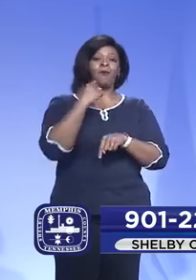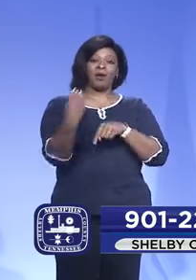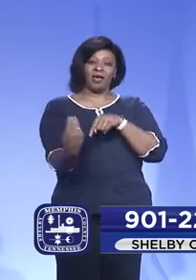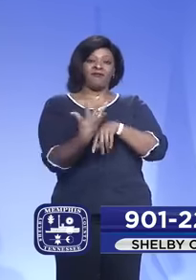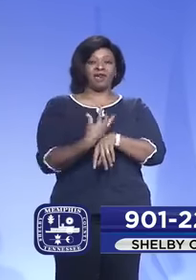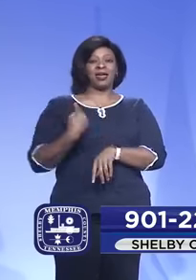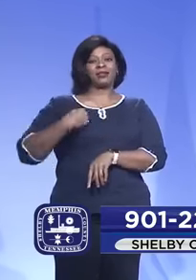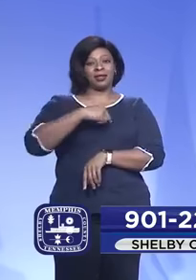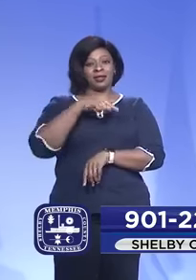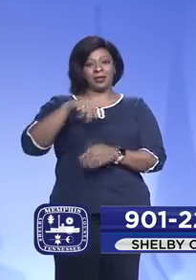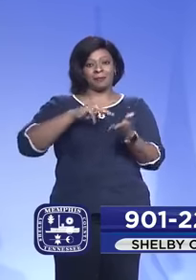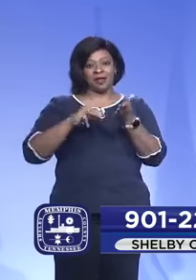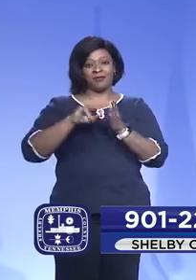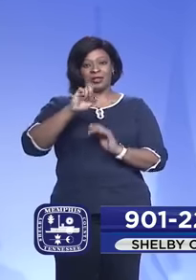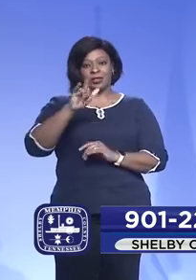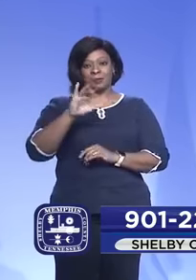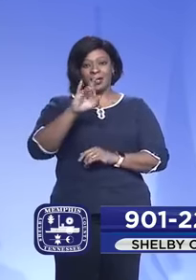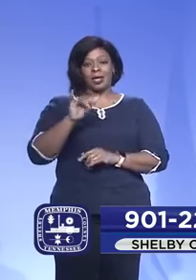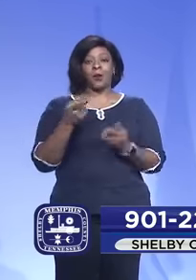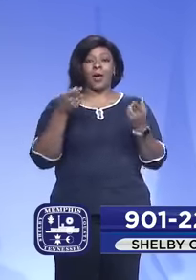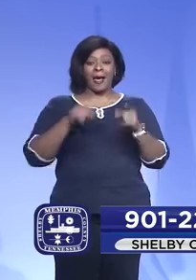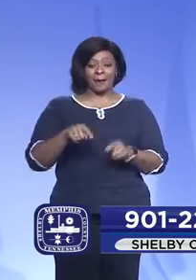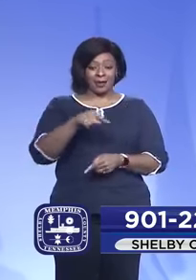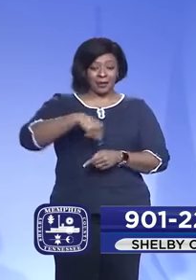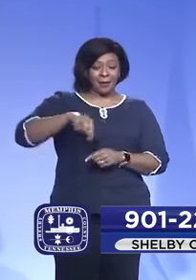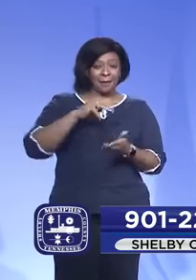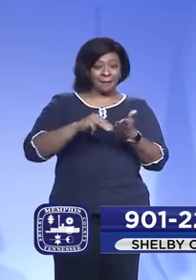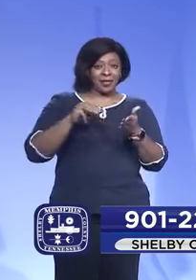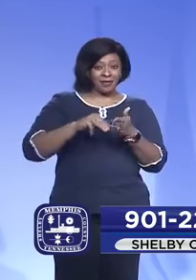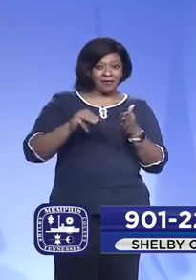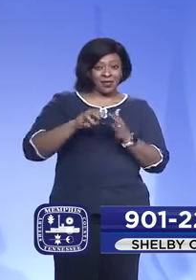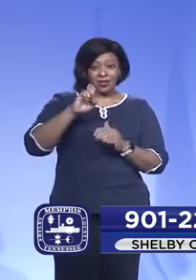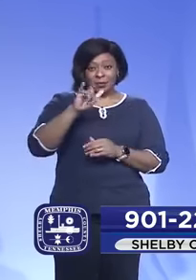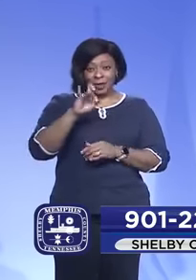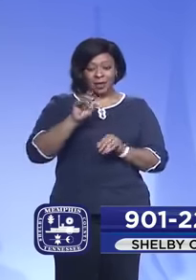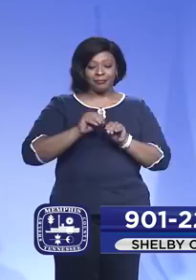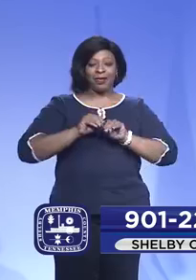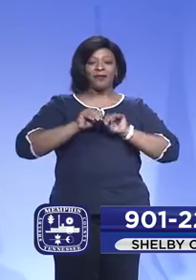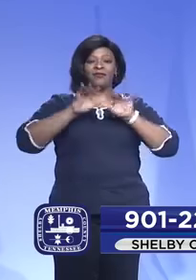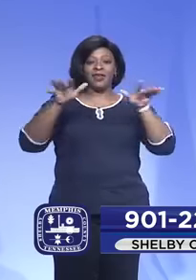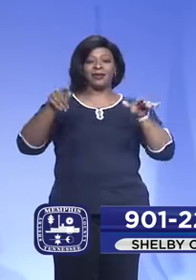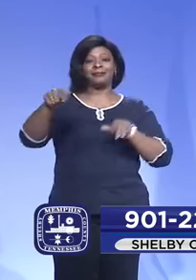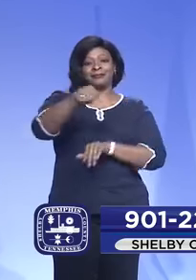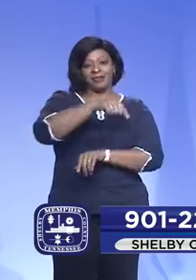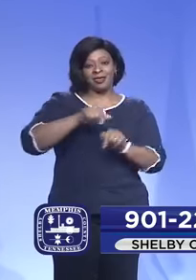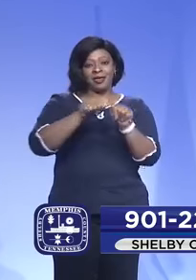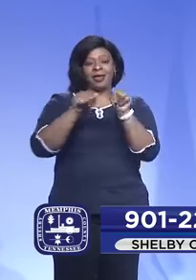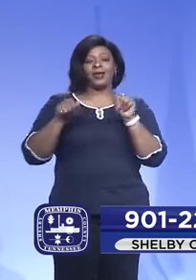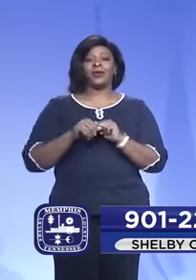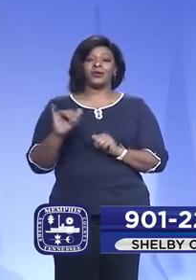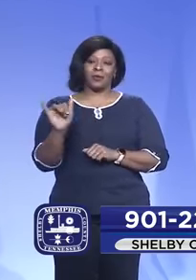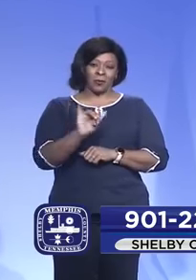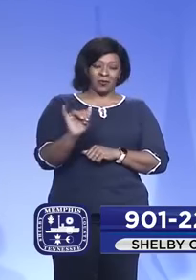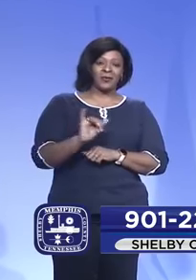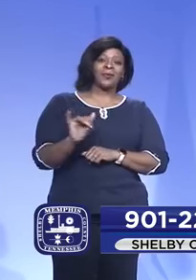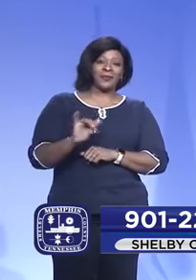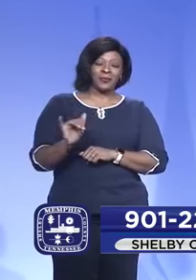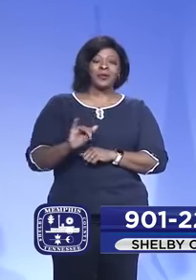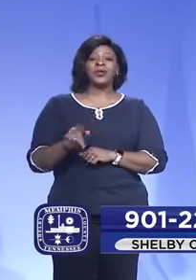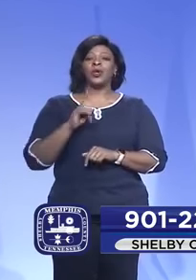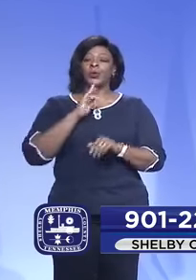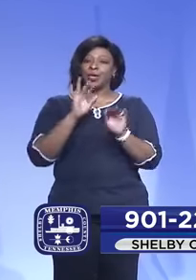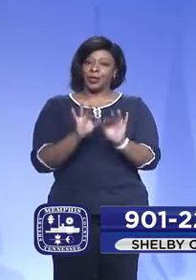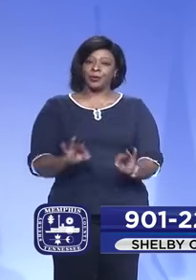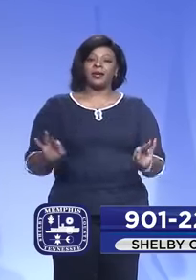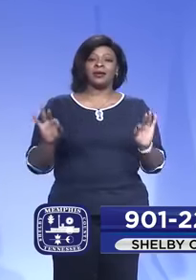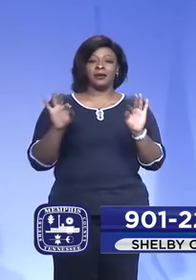County. What happens in Memphis and Shelby County affects all the areas around Memphis and Shelby County. And so it is